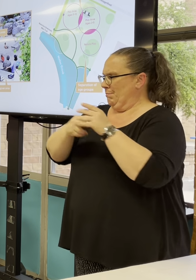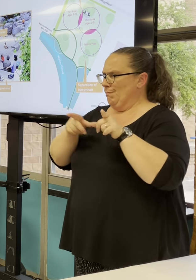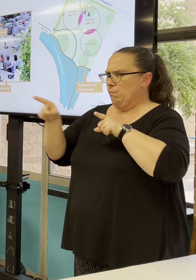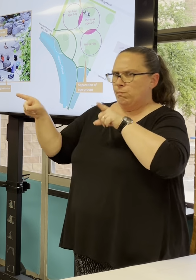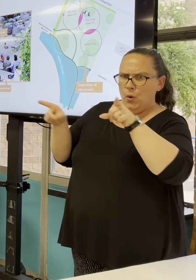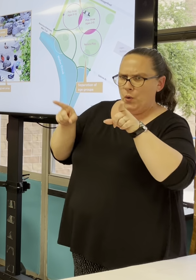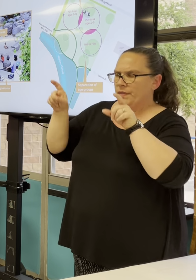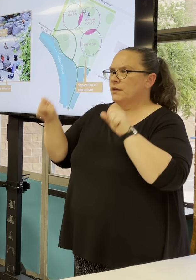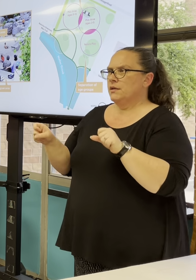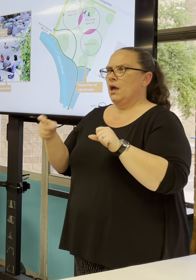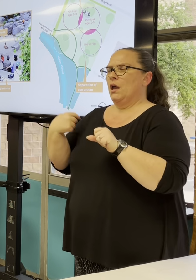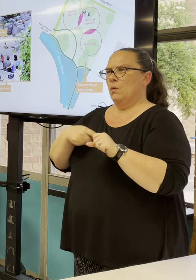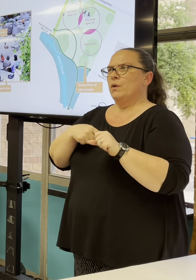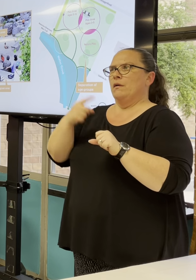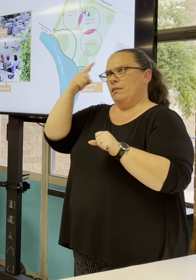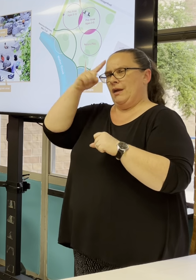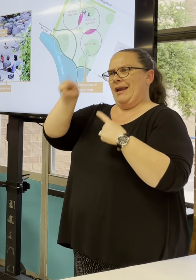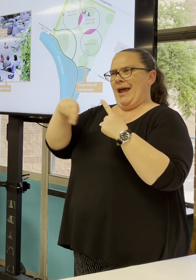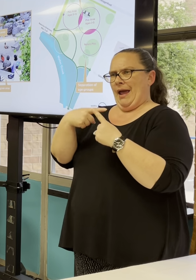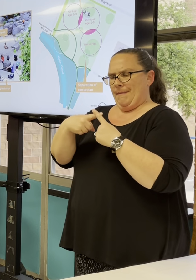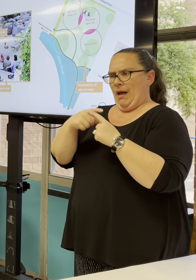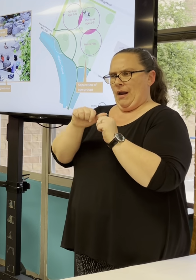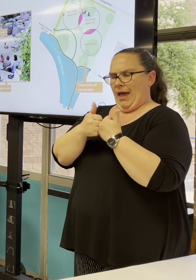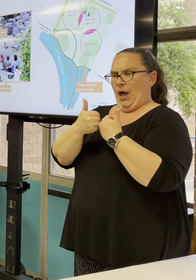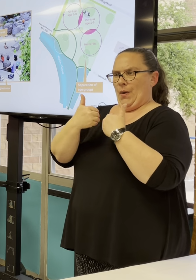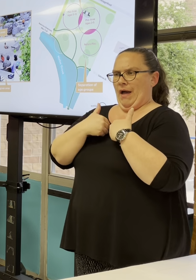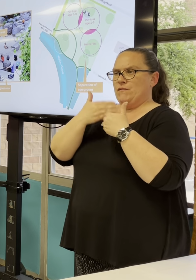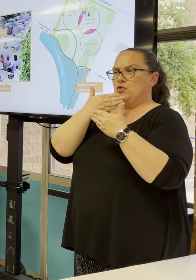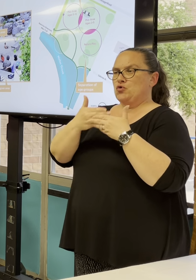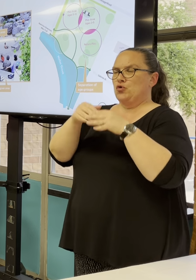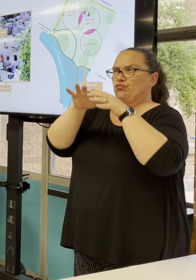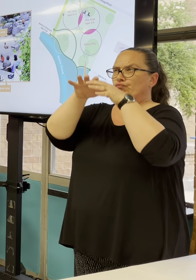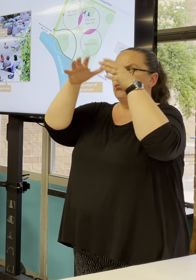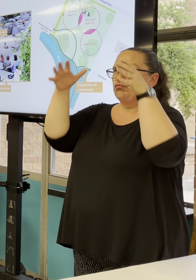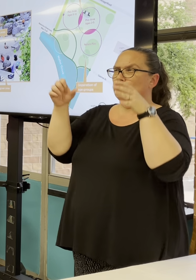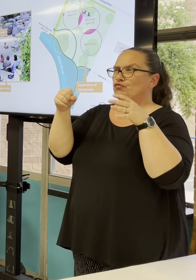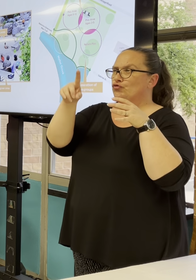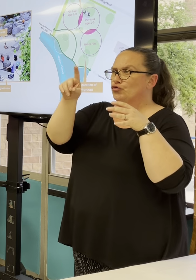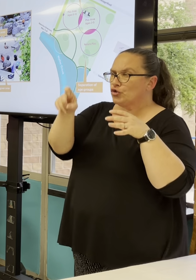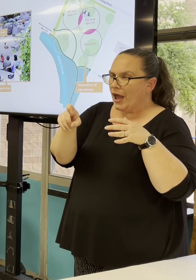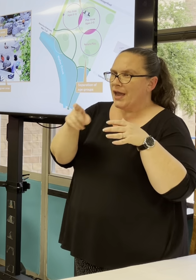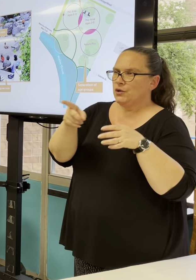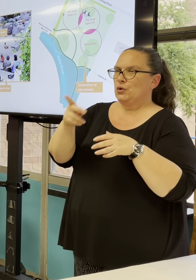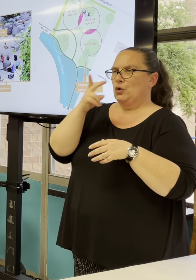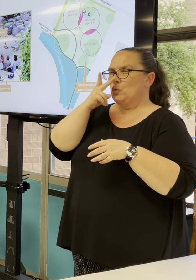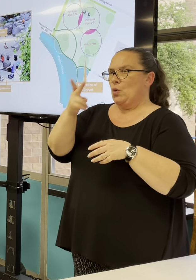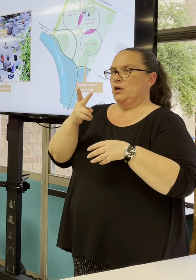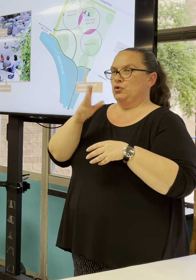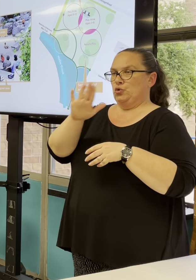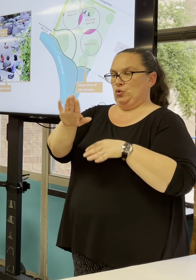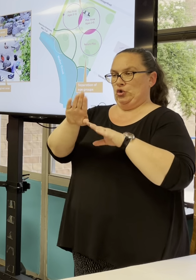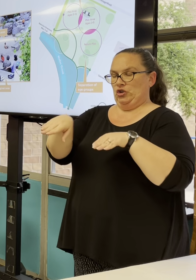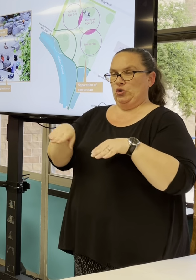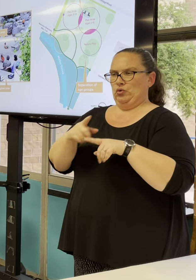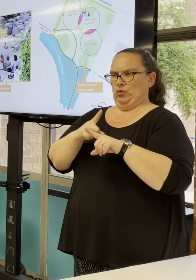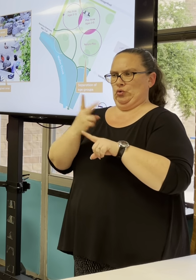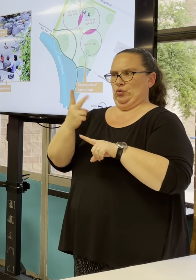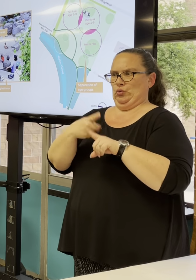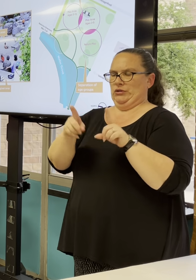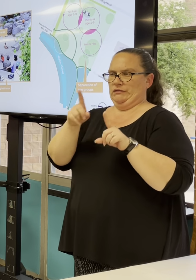very considerate to how to find a place that's shaded and you have the comfort of watching your 2 differently aged kids and not be